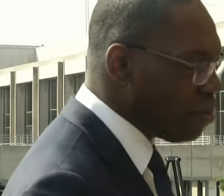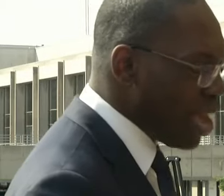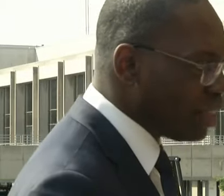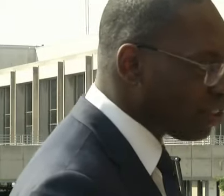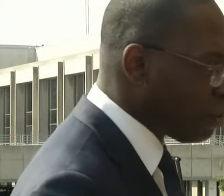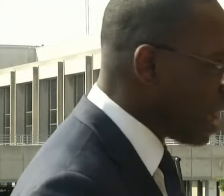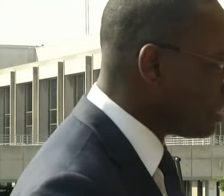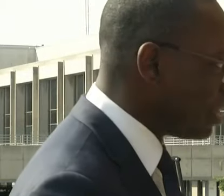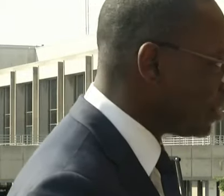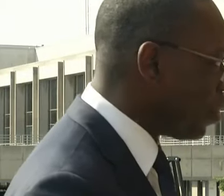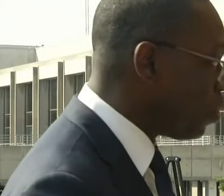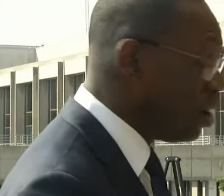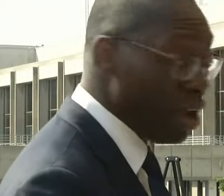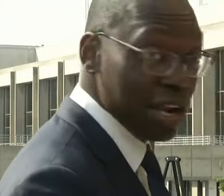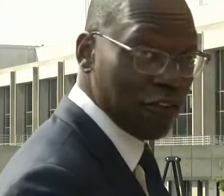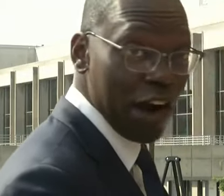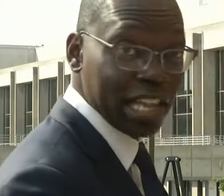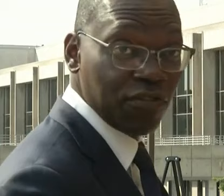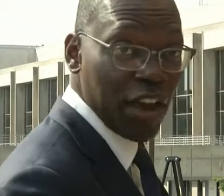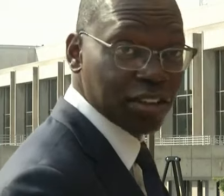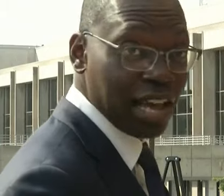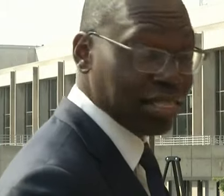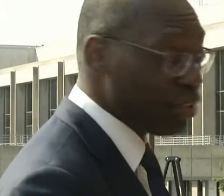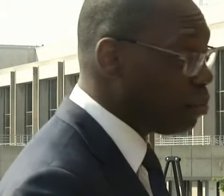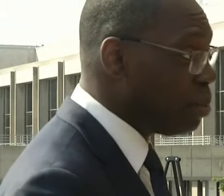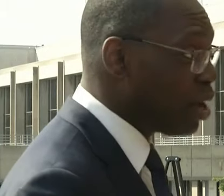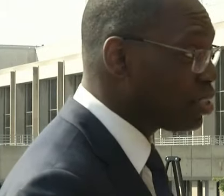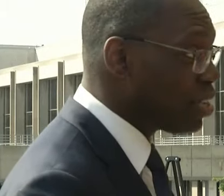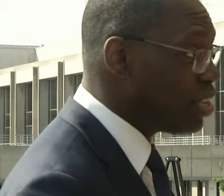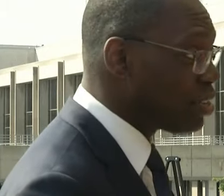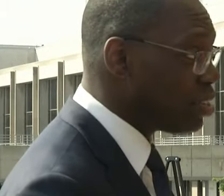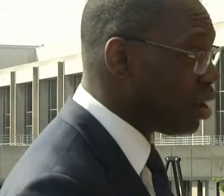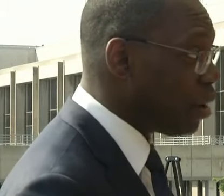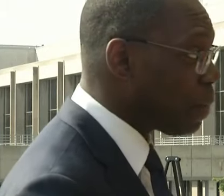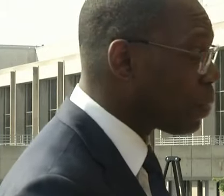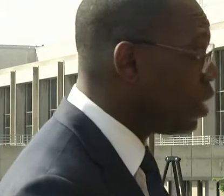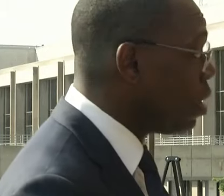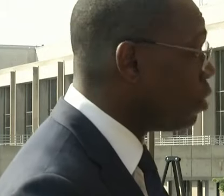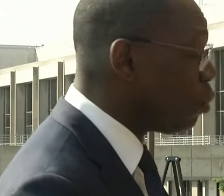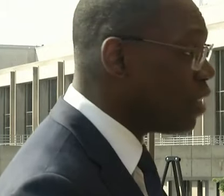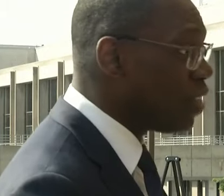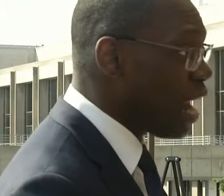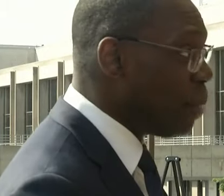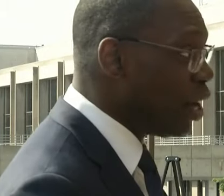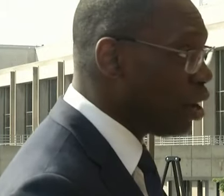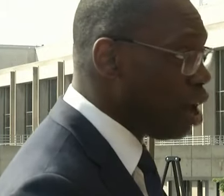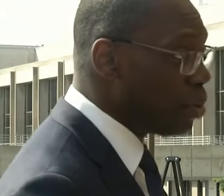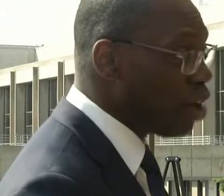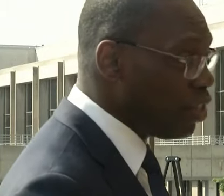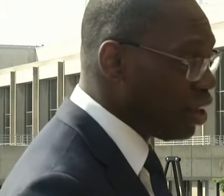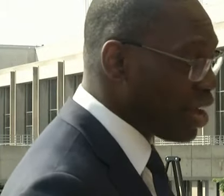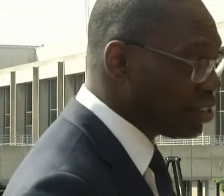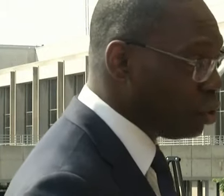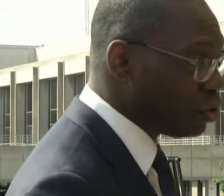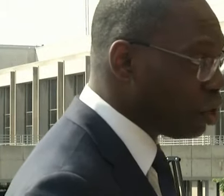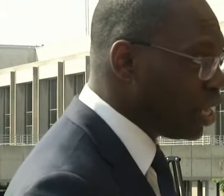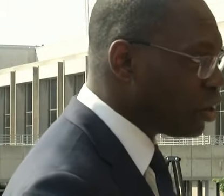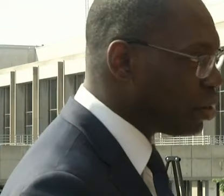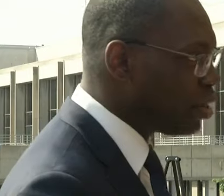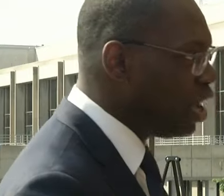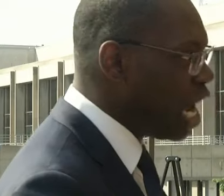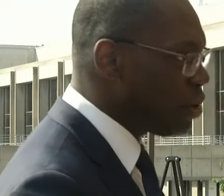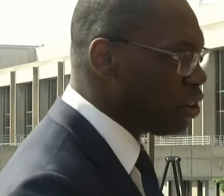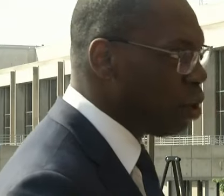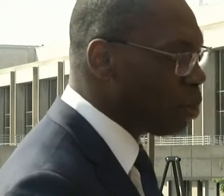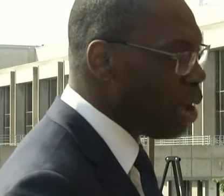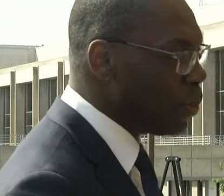will be automating this process. So, you know, frankly, fairs like this will be much less necessary. The reason that I'm here along with all the other constitutional